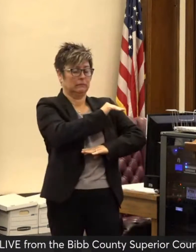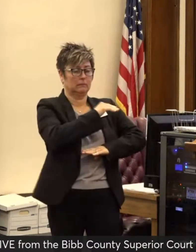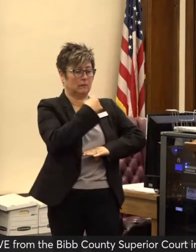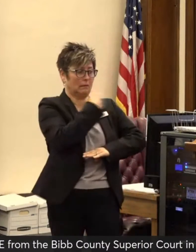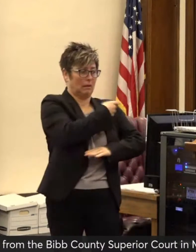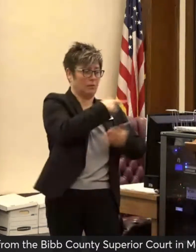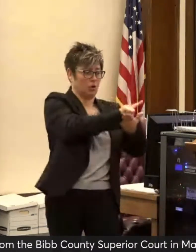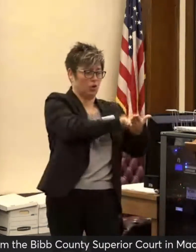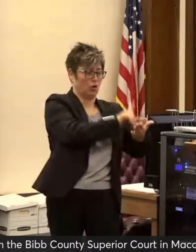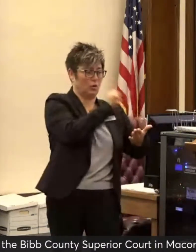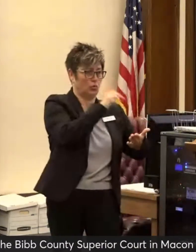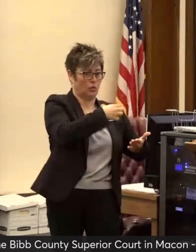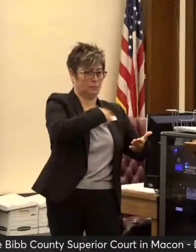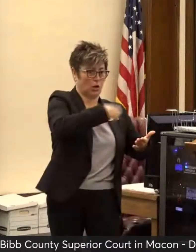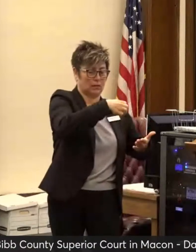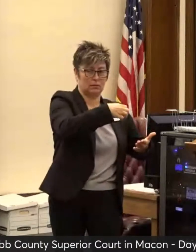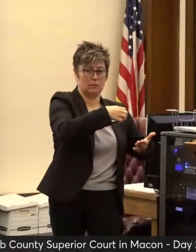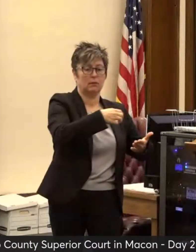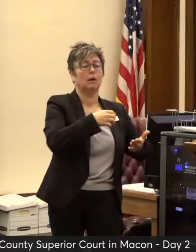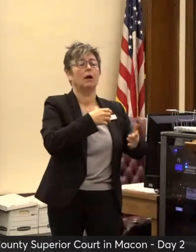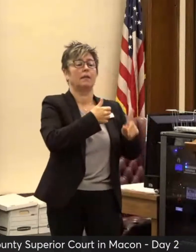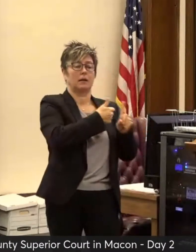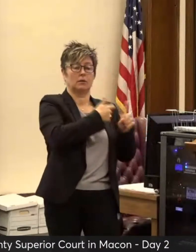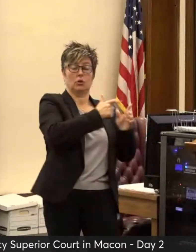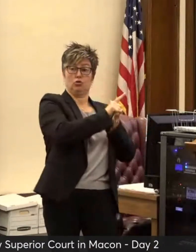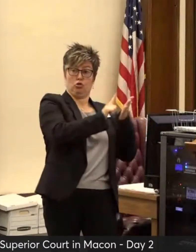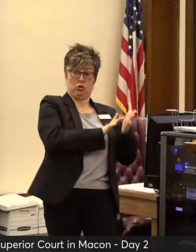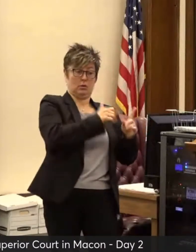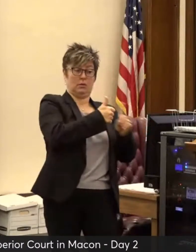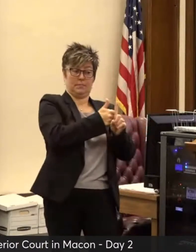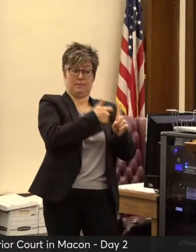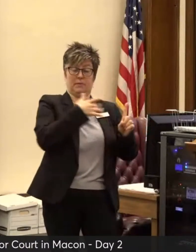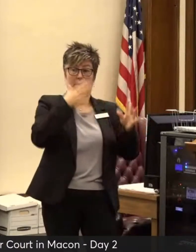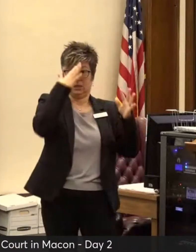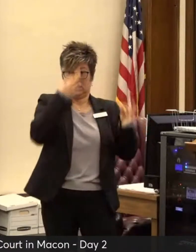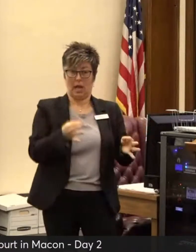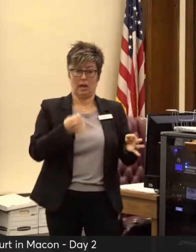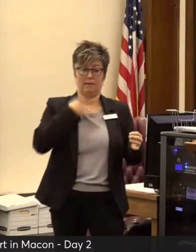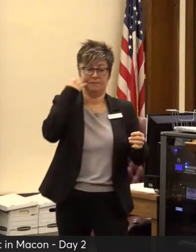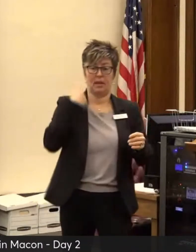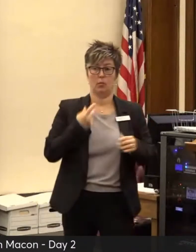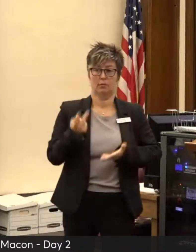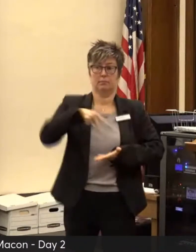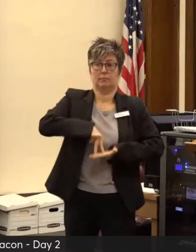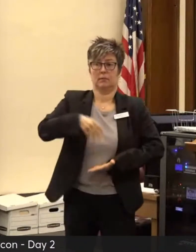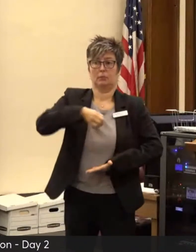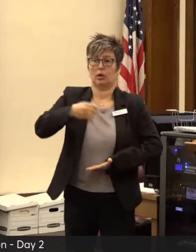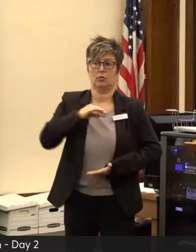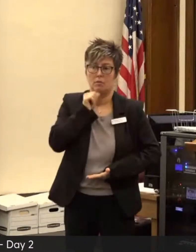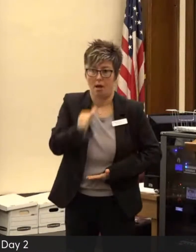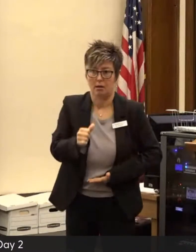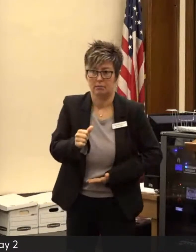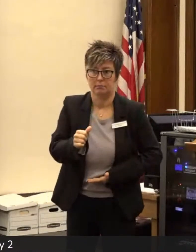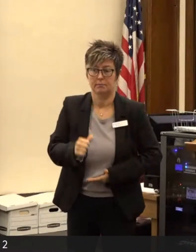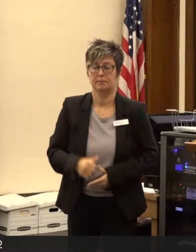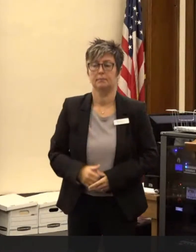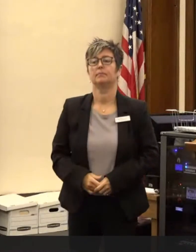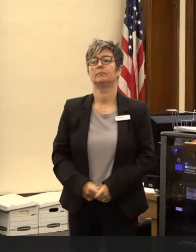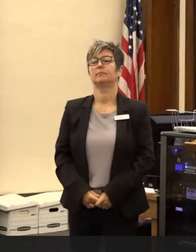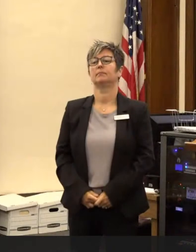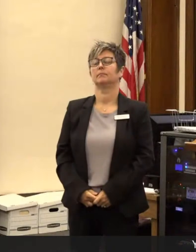to. And then the attorney decides whether they want to make the objection or not. And so that would be something